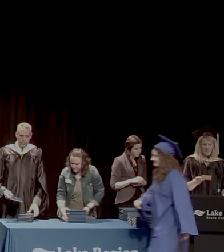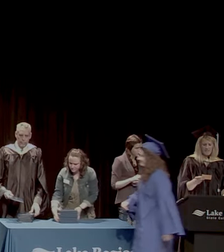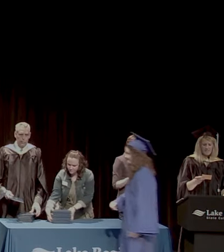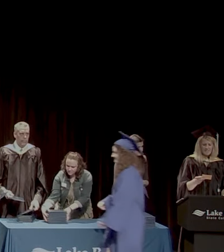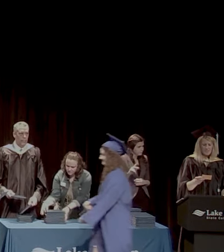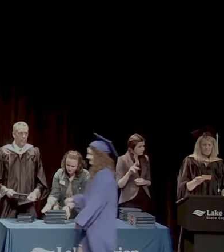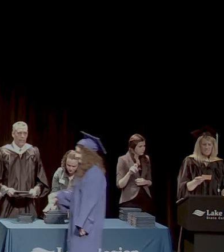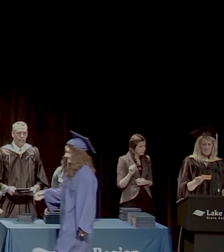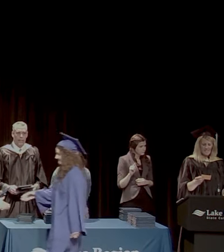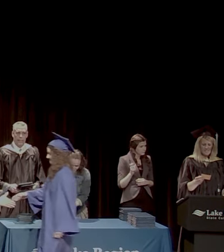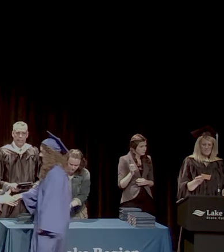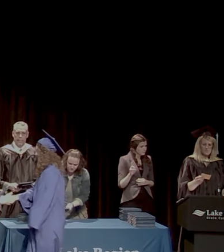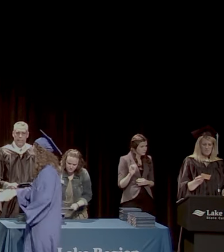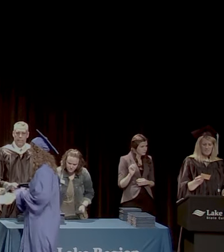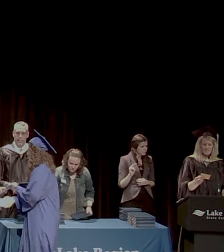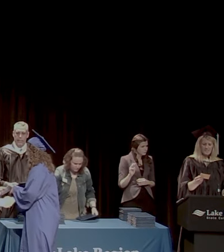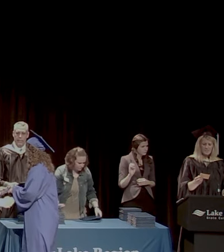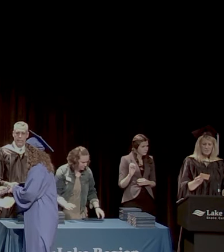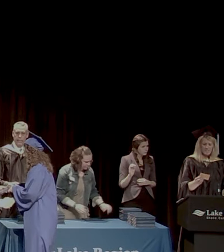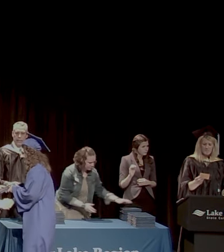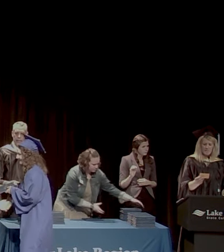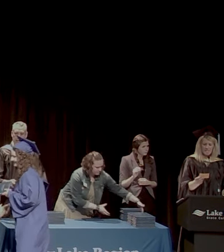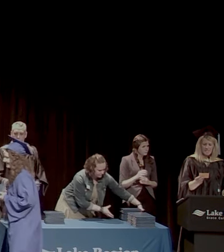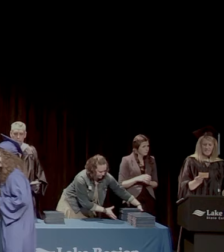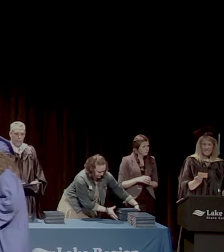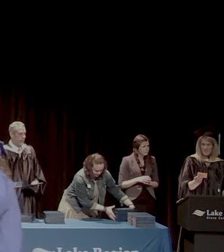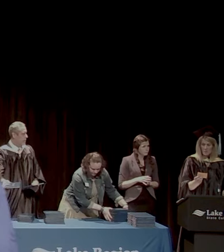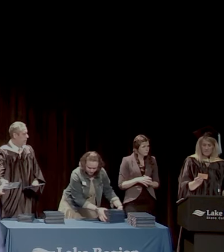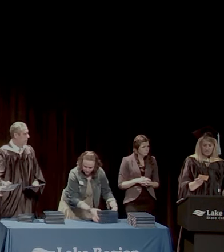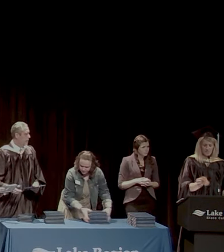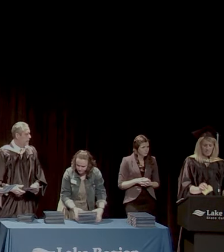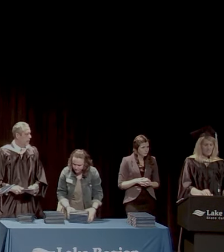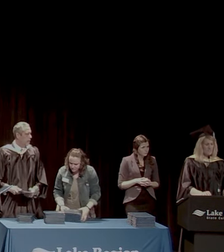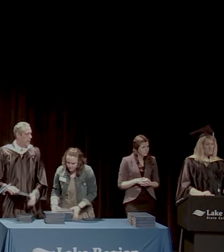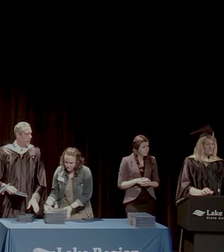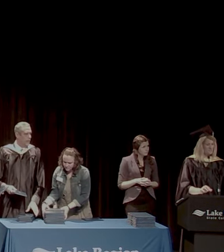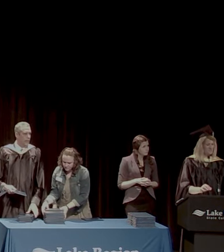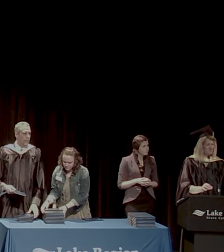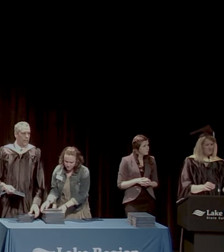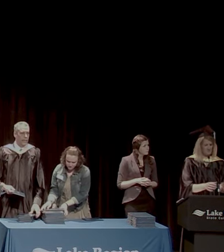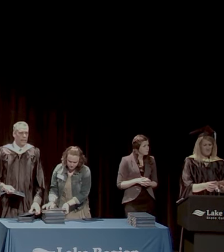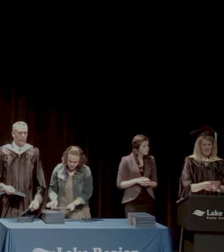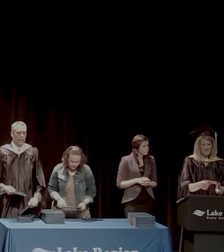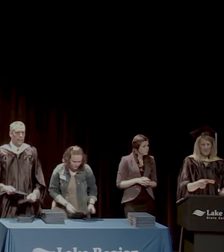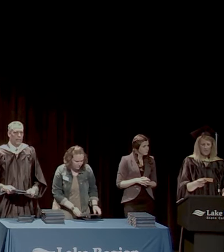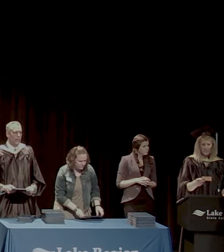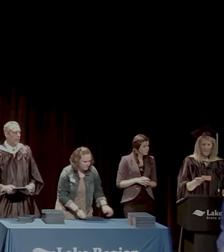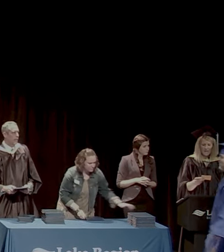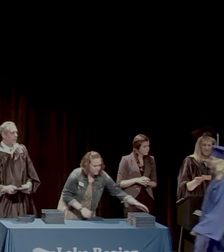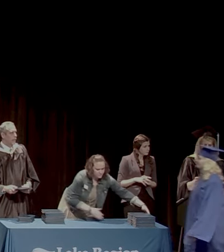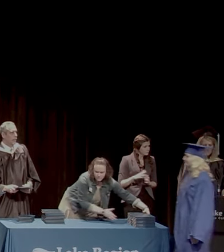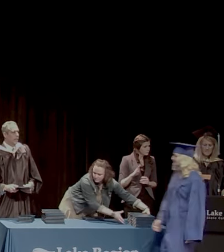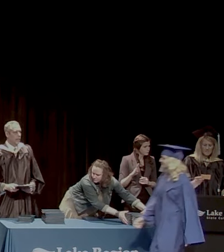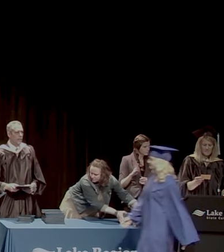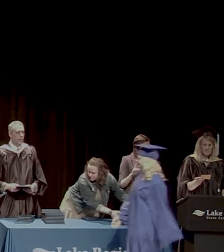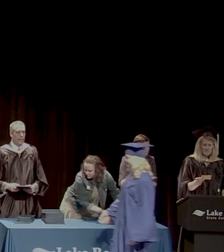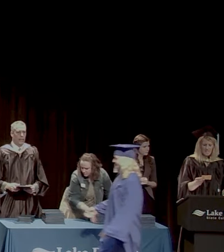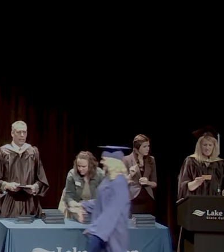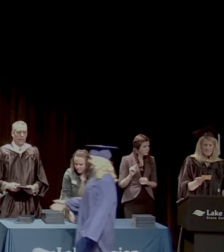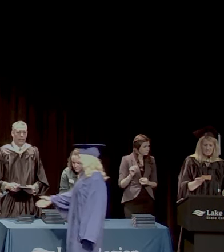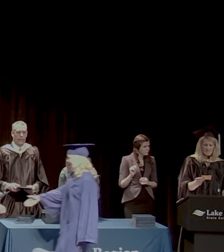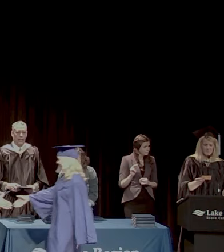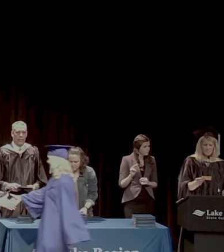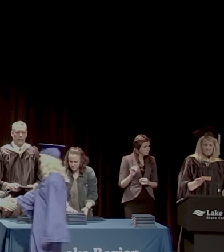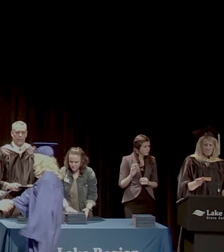Catherine O'Malley, Associate in Science, Liberal Arts, Associate in Applied Science, Associate Degree Nurse. Brittany Oswald, Associate in